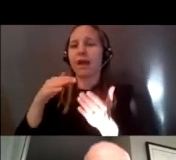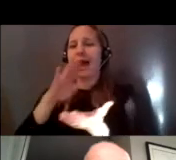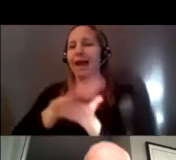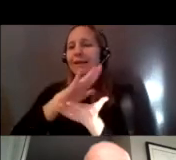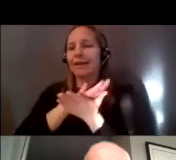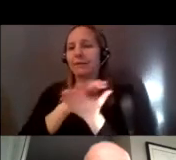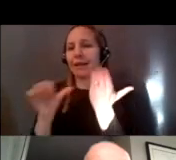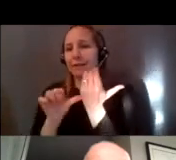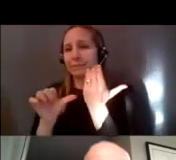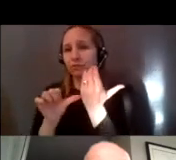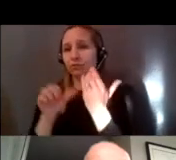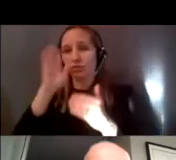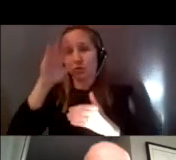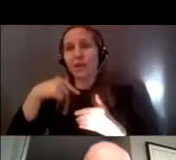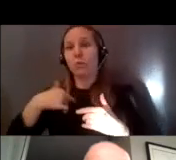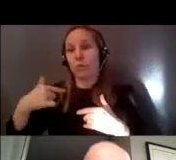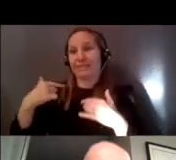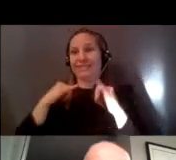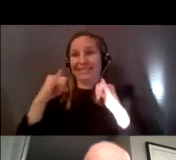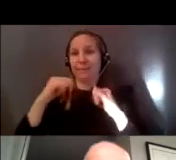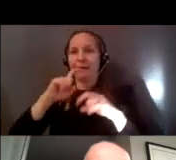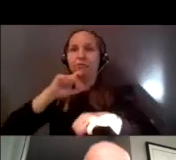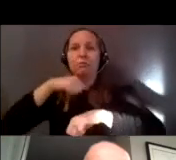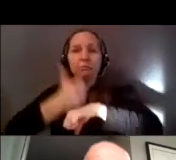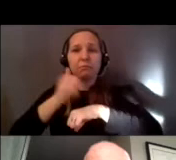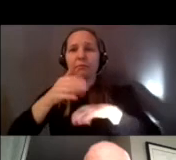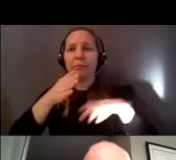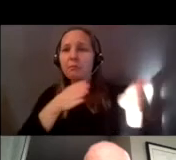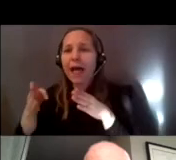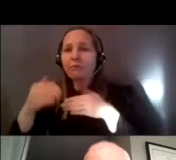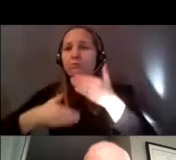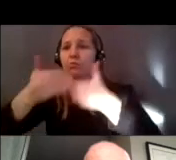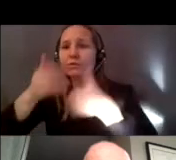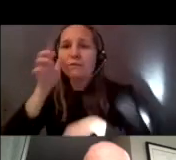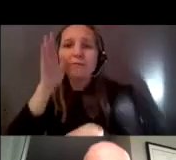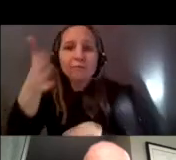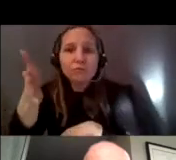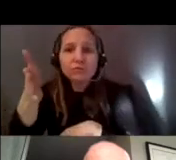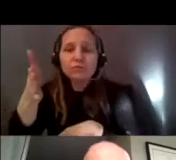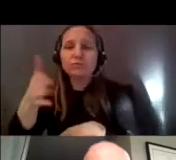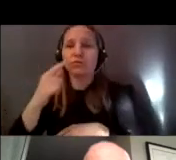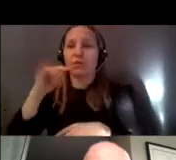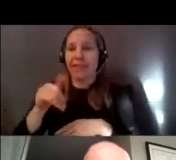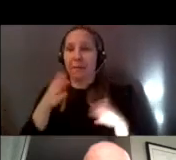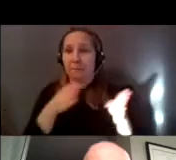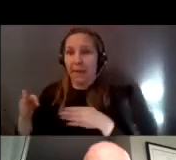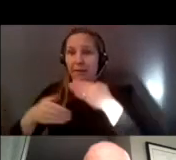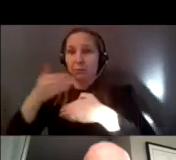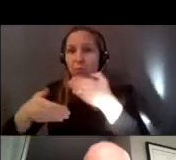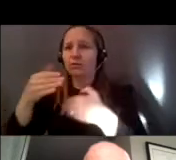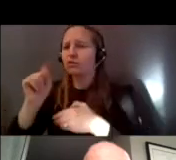also have to engage in planning processes, where we also have to use the planning process and the tools of planning